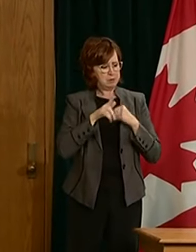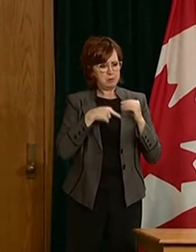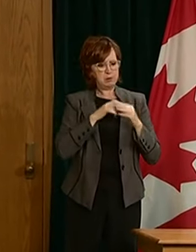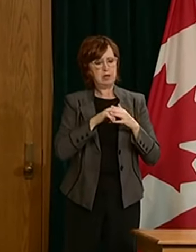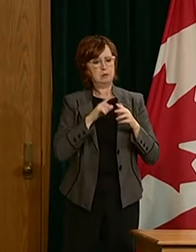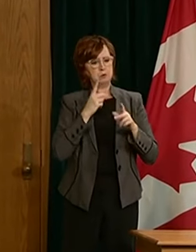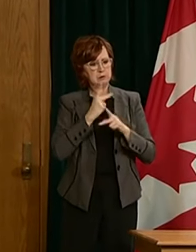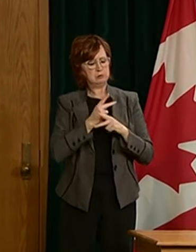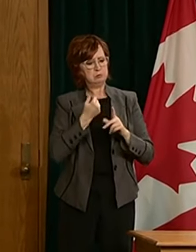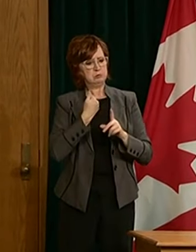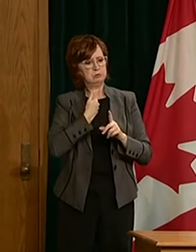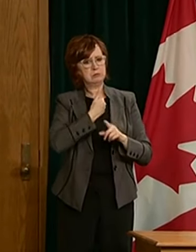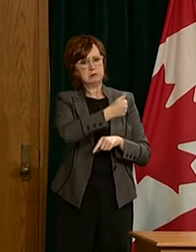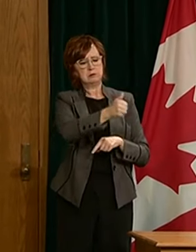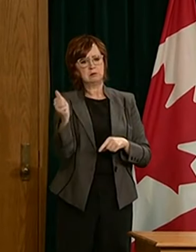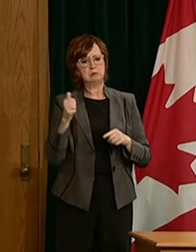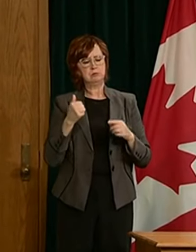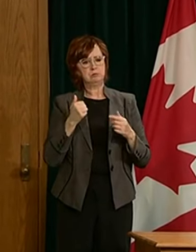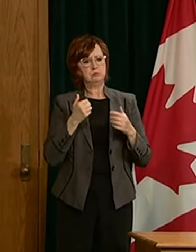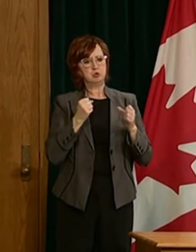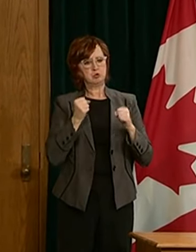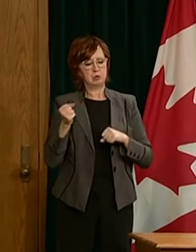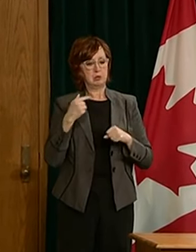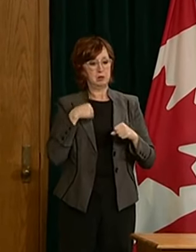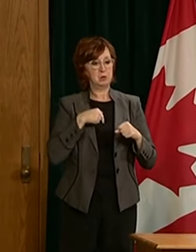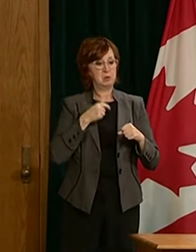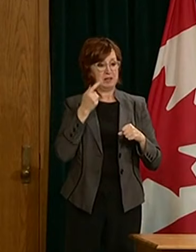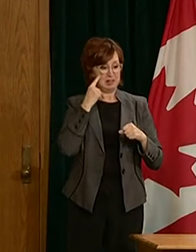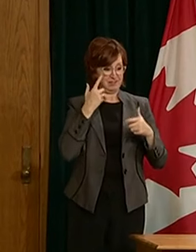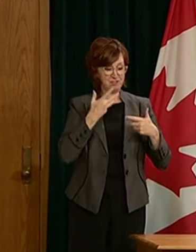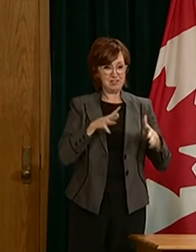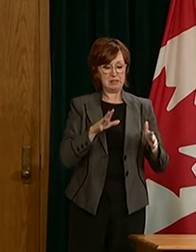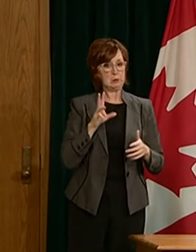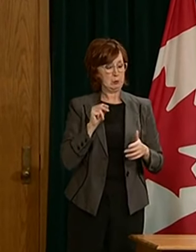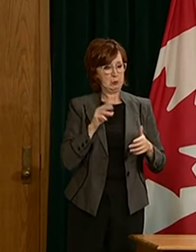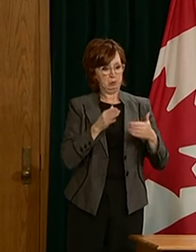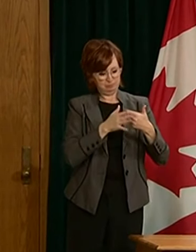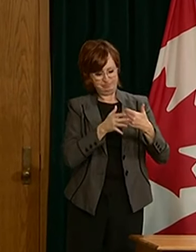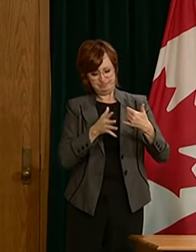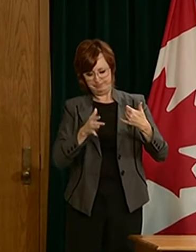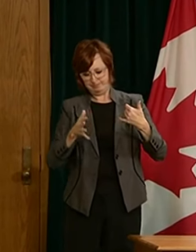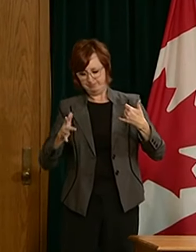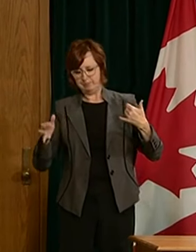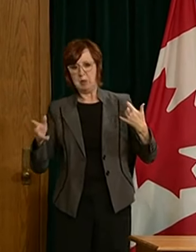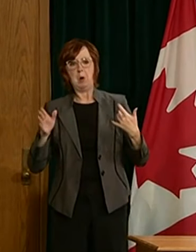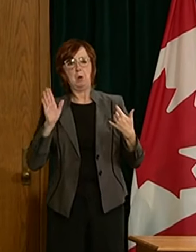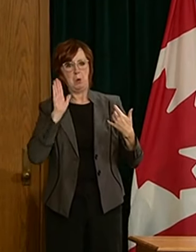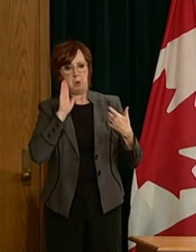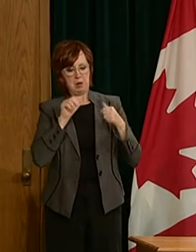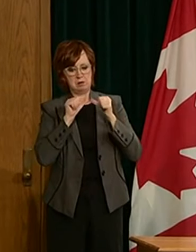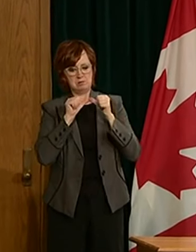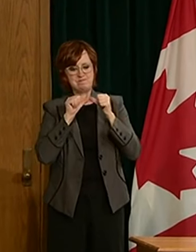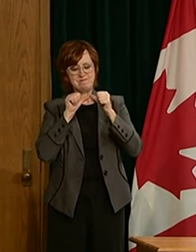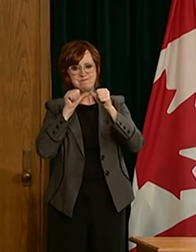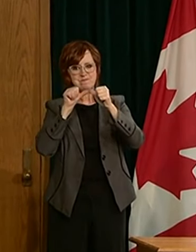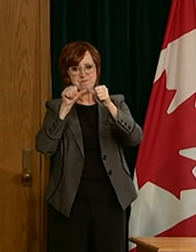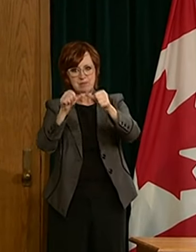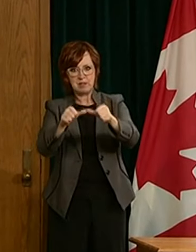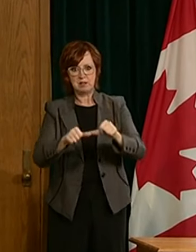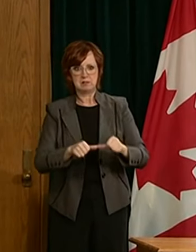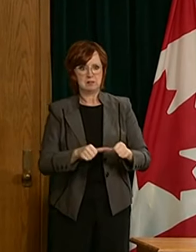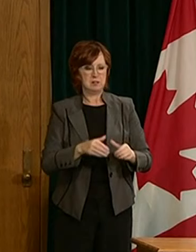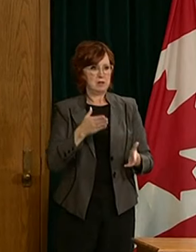do know that the pandemic will continue for weeks and months to come. We may not see the whole picture or understand its full impact